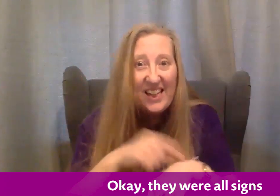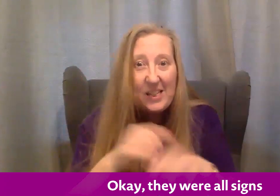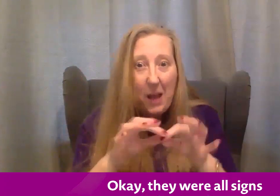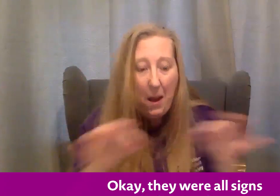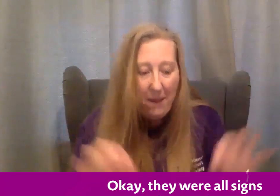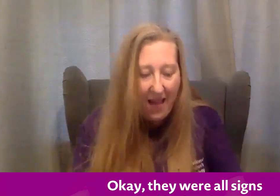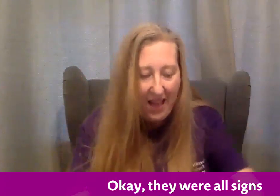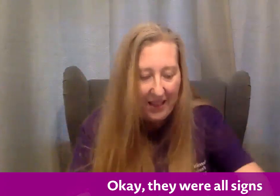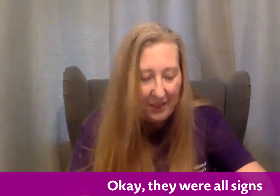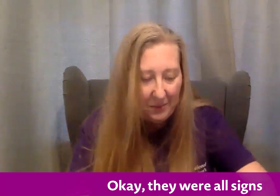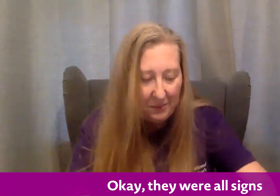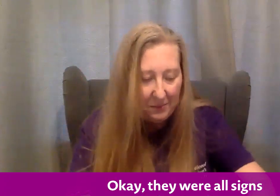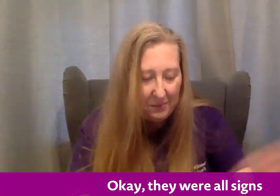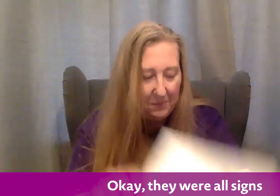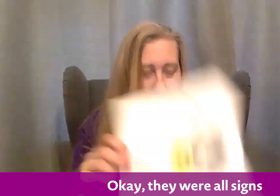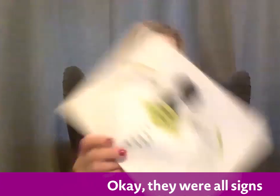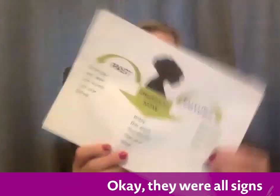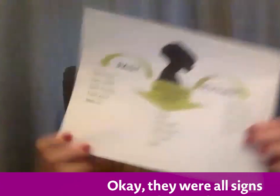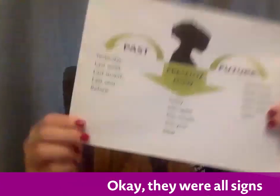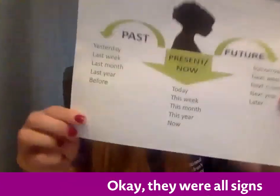Okay. They were all signs used in timelines.